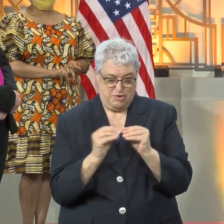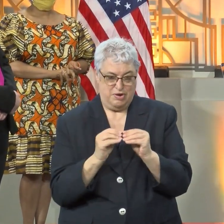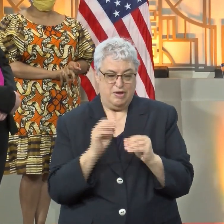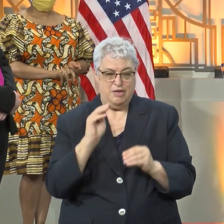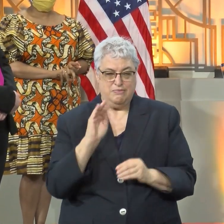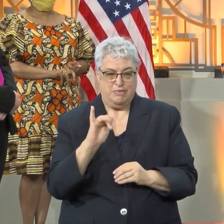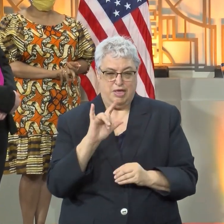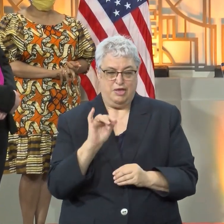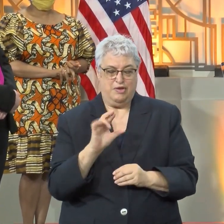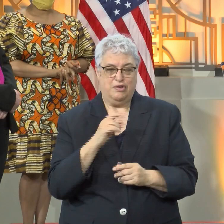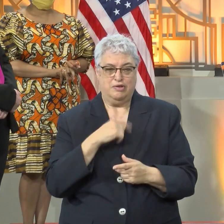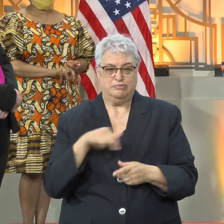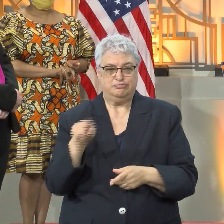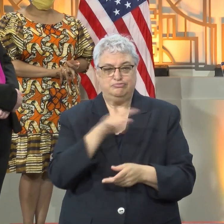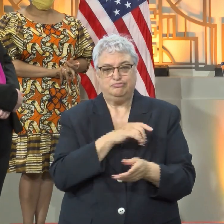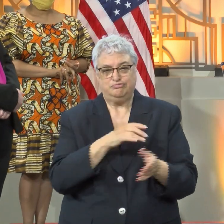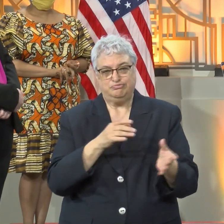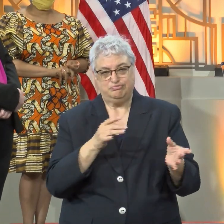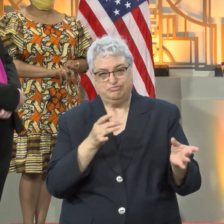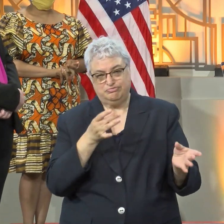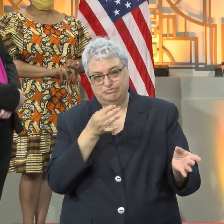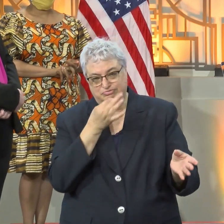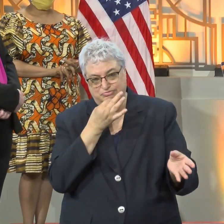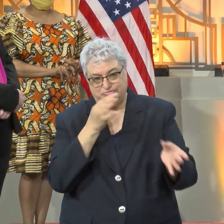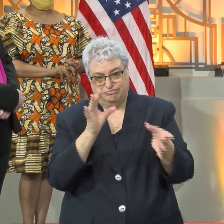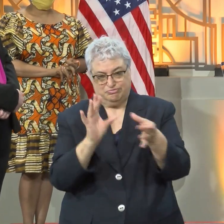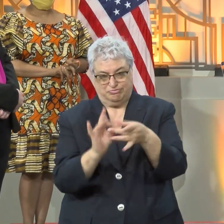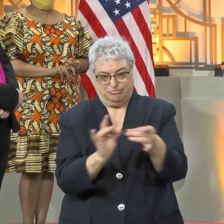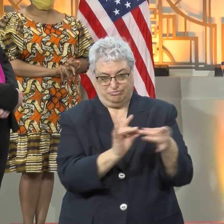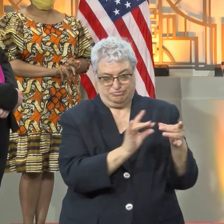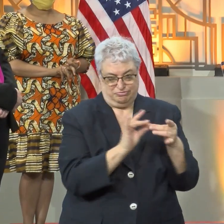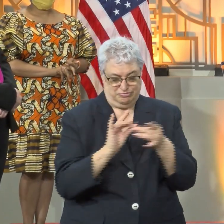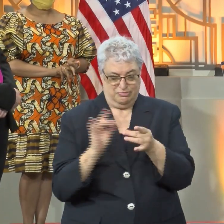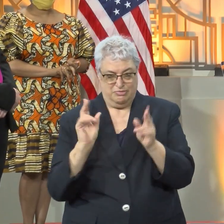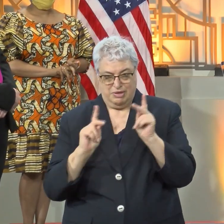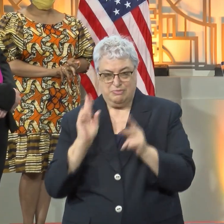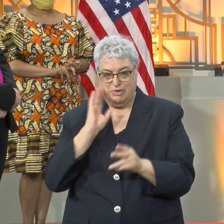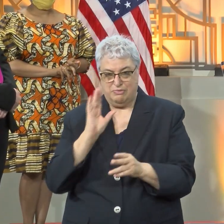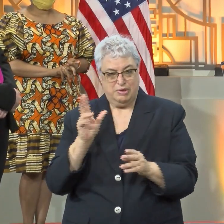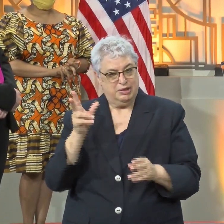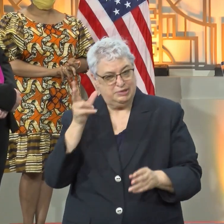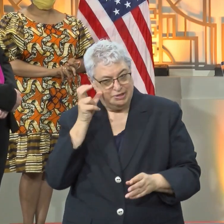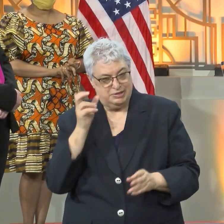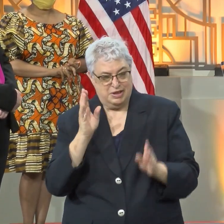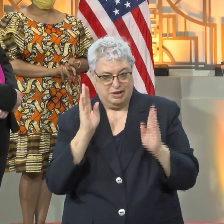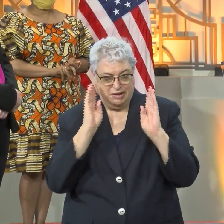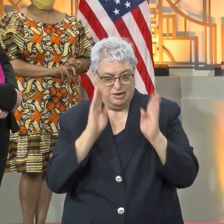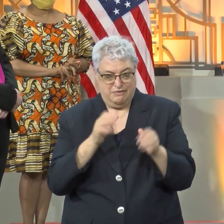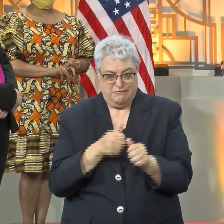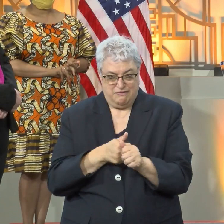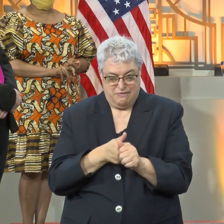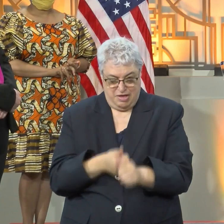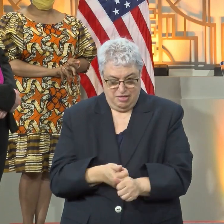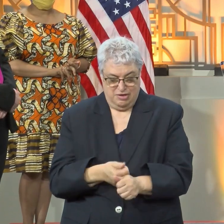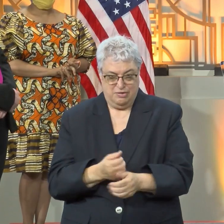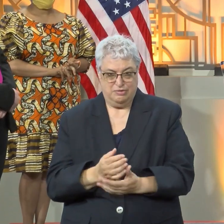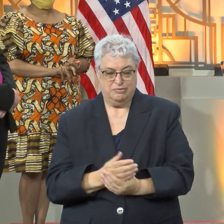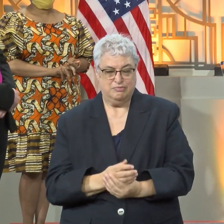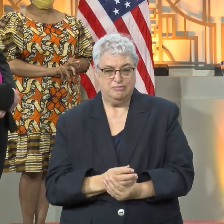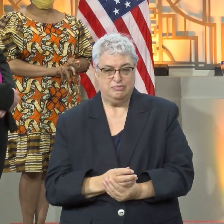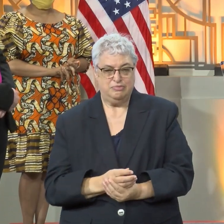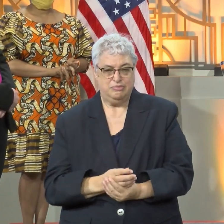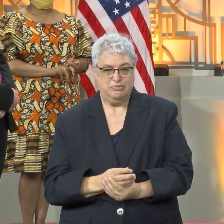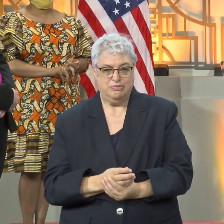eloquent plea that I hope that people will listen to and adhere to. And so I'm so very, very glad